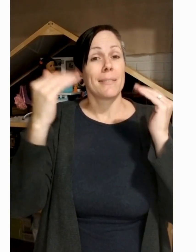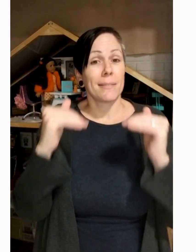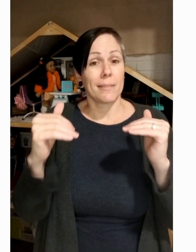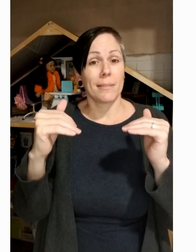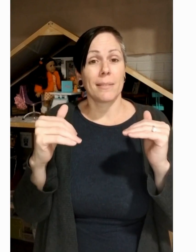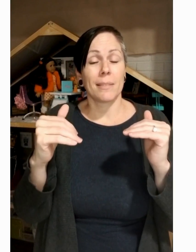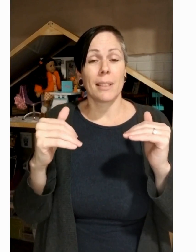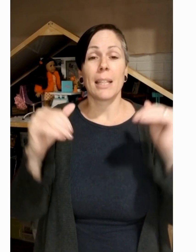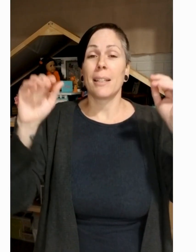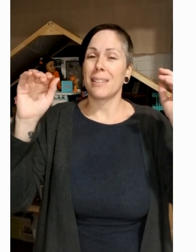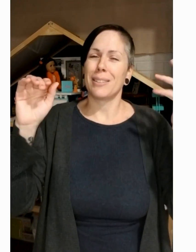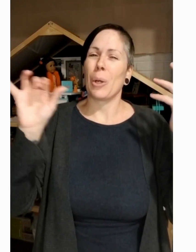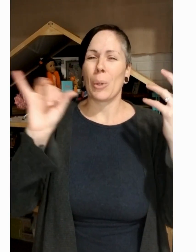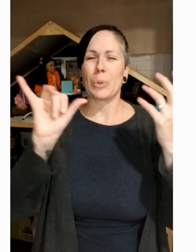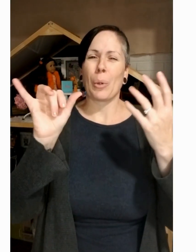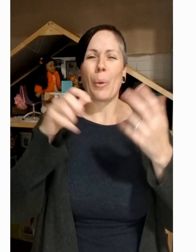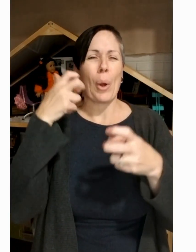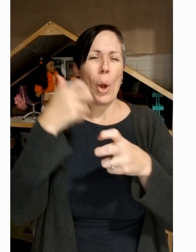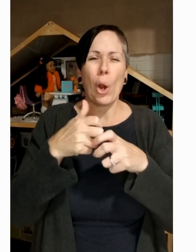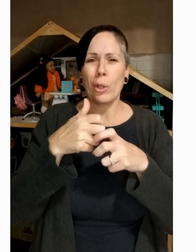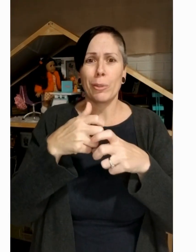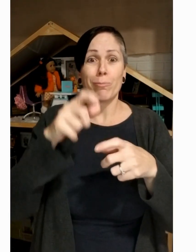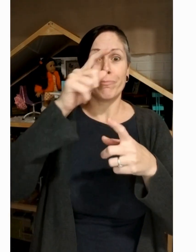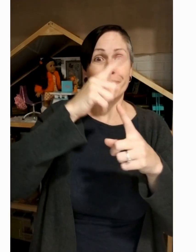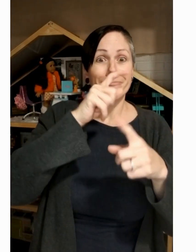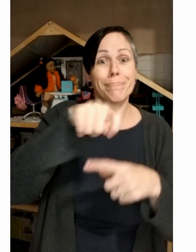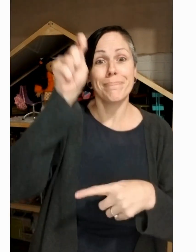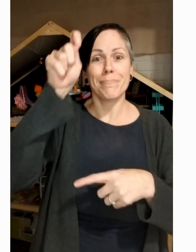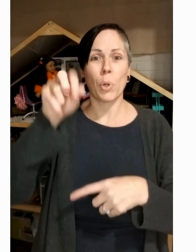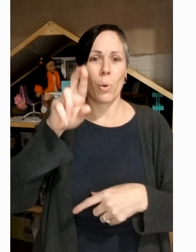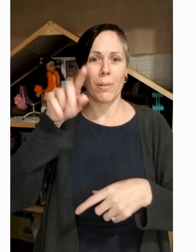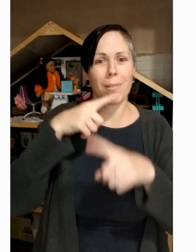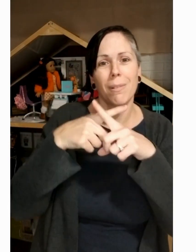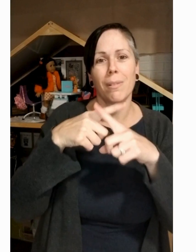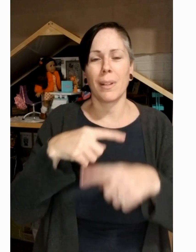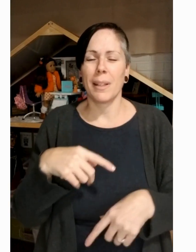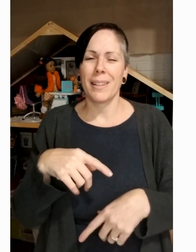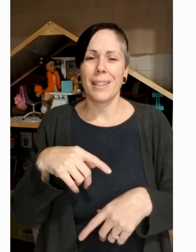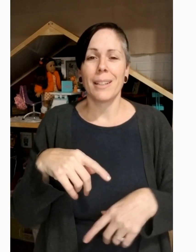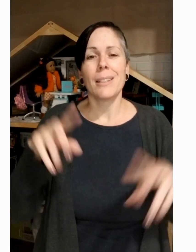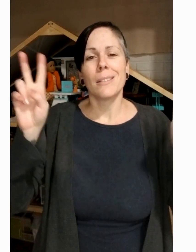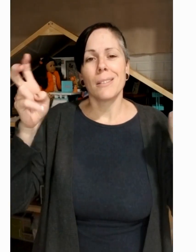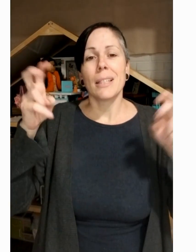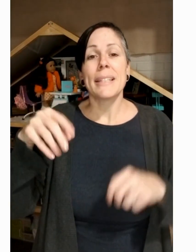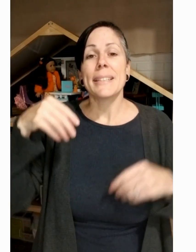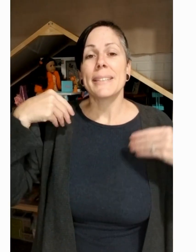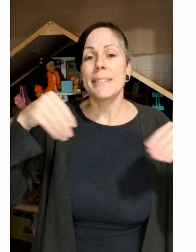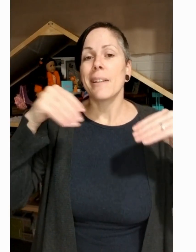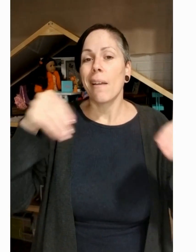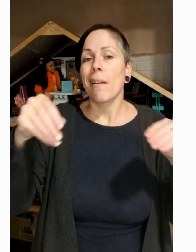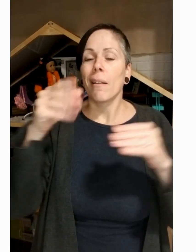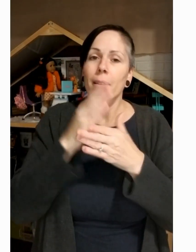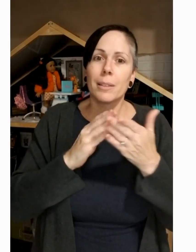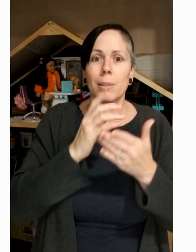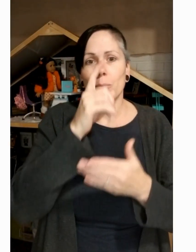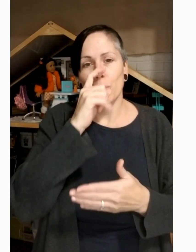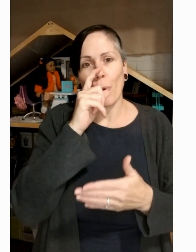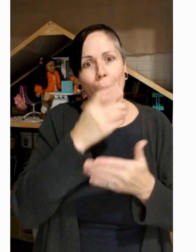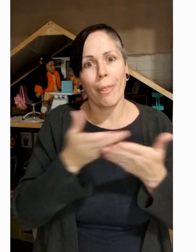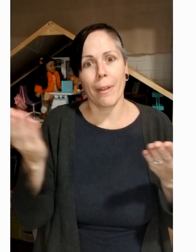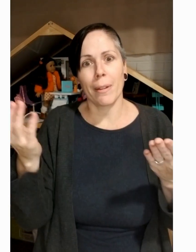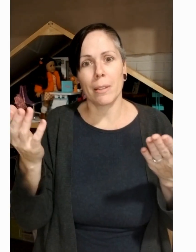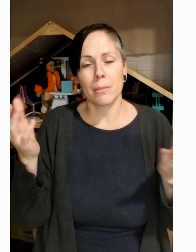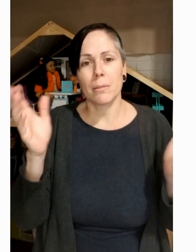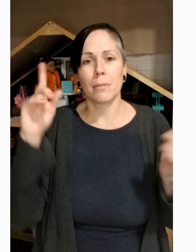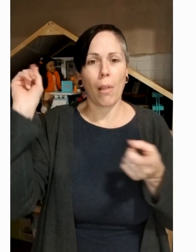Barely. Like, I would not classify this one as successful. We sold 6 dolls. 3 of them were never meant